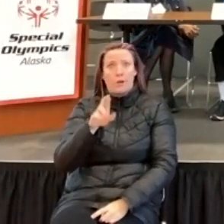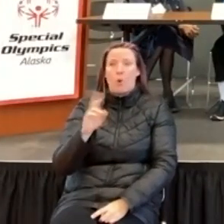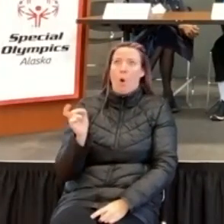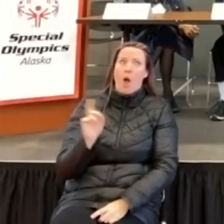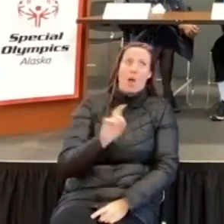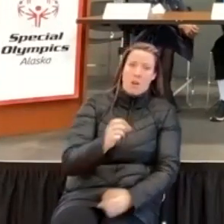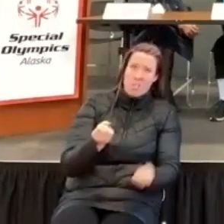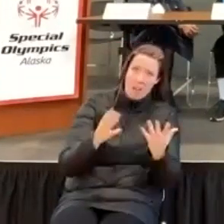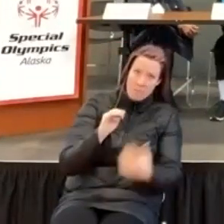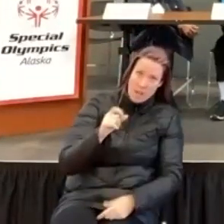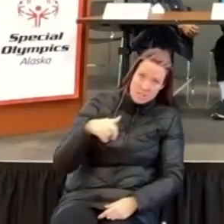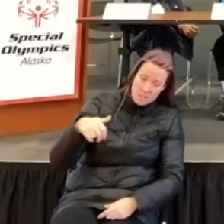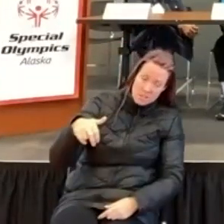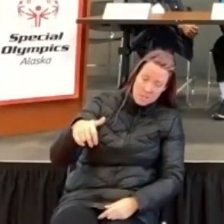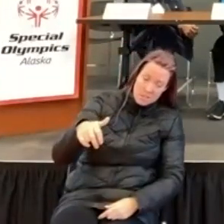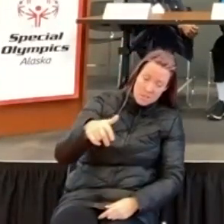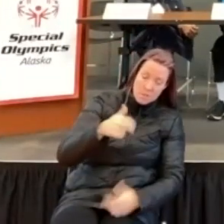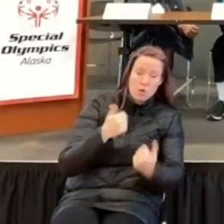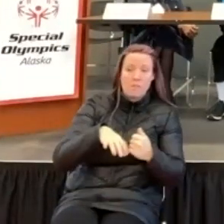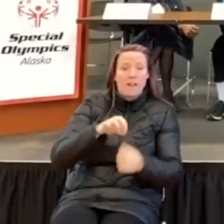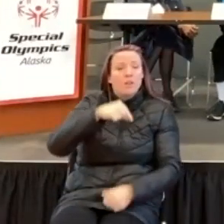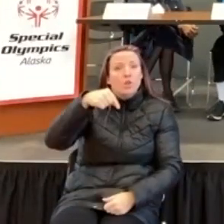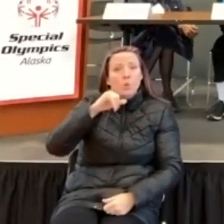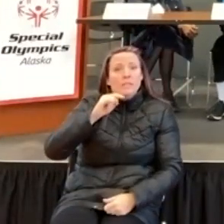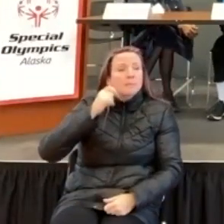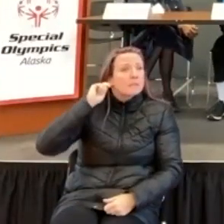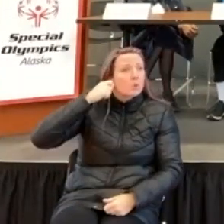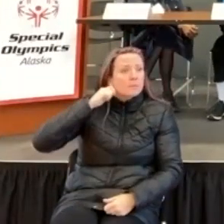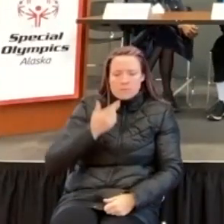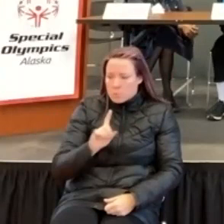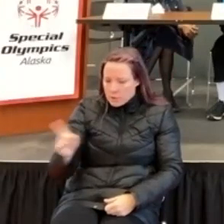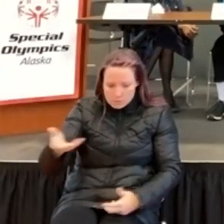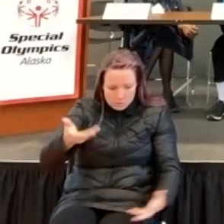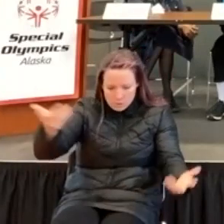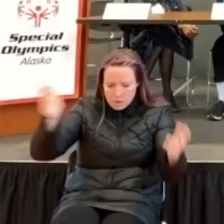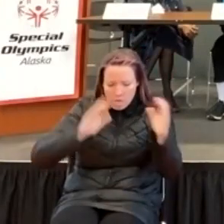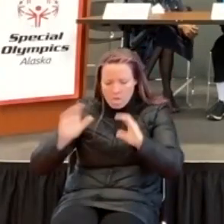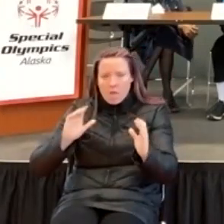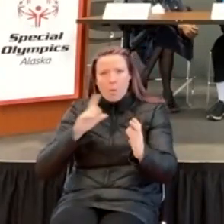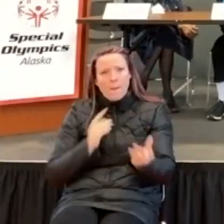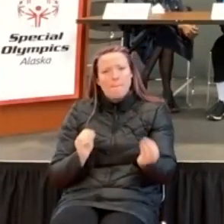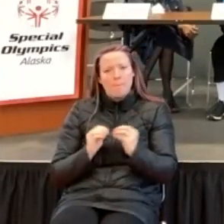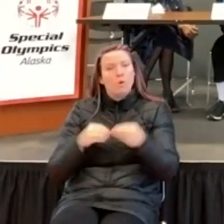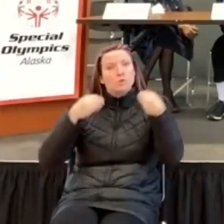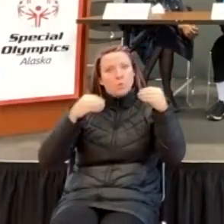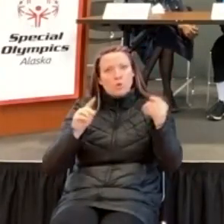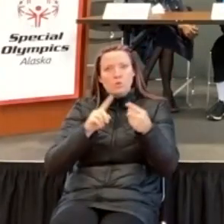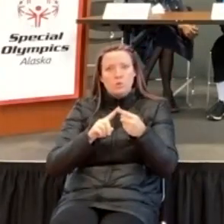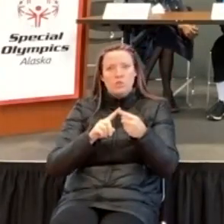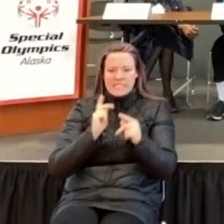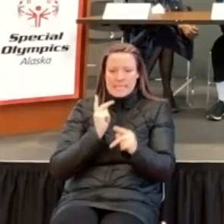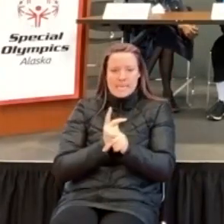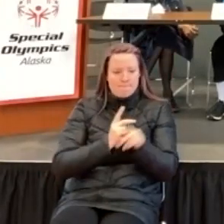of miles just trying to find the Q-tips, you know. And so I'd love to see some sort of an effort of stores to maintain